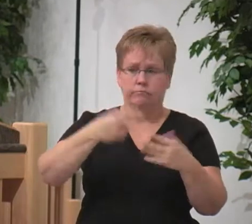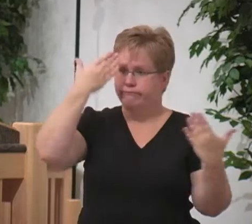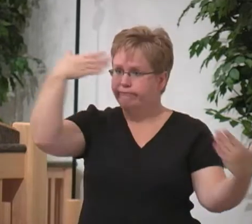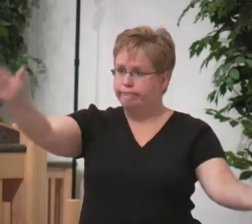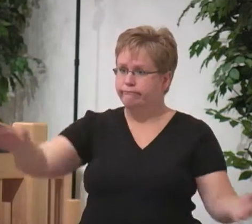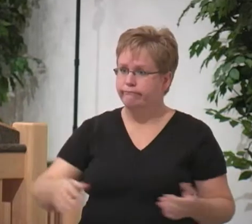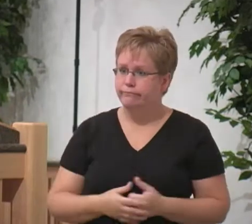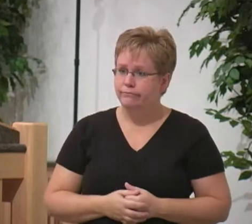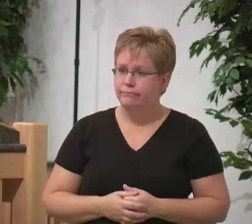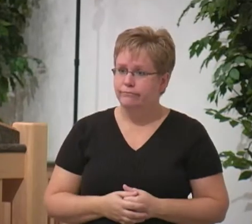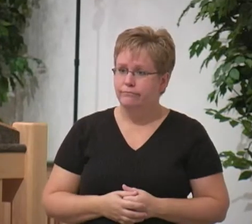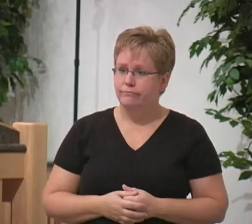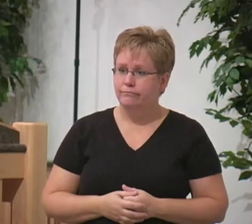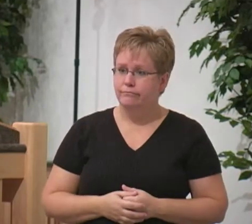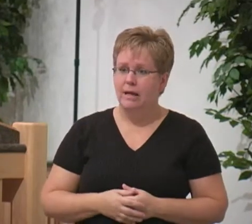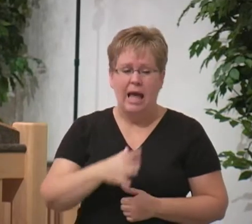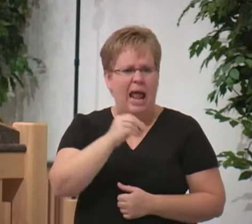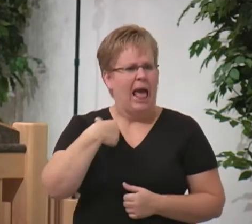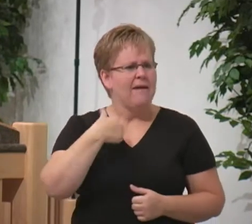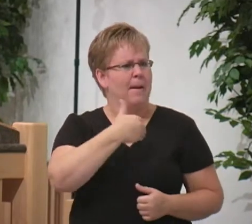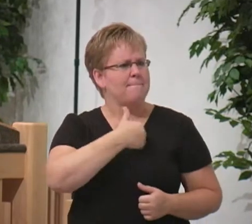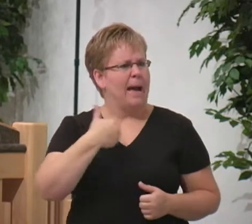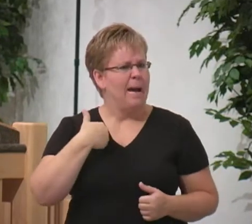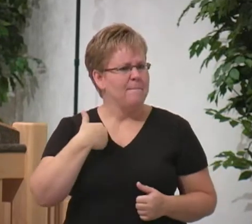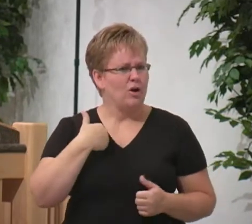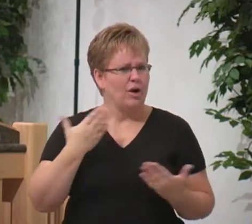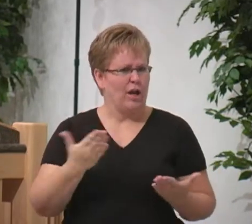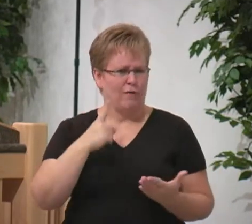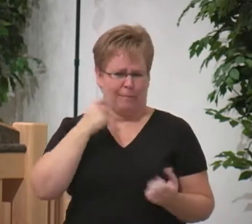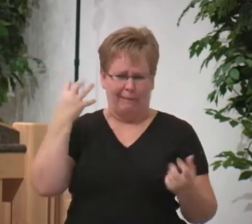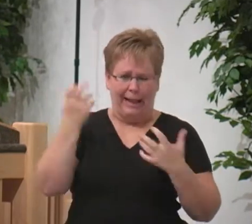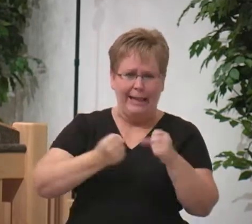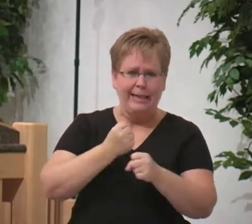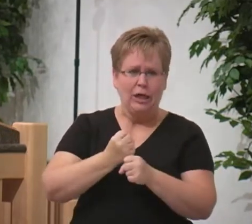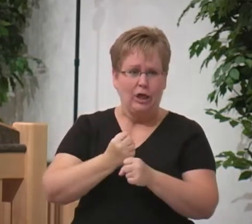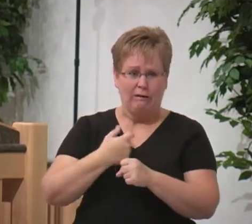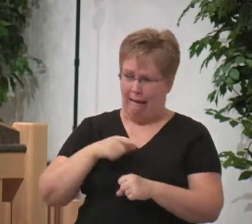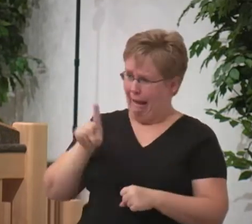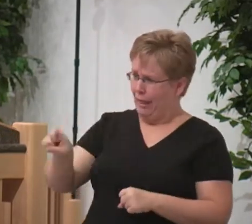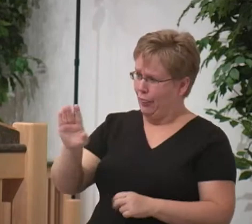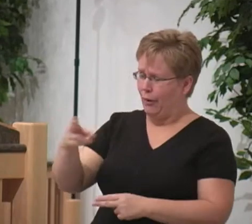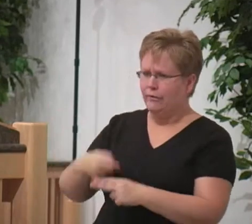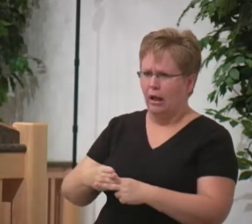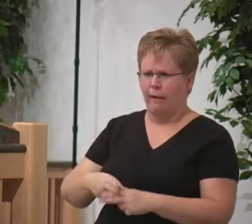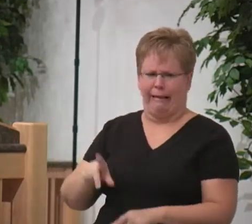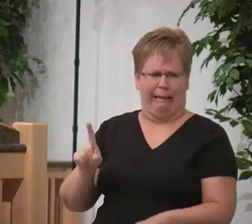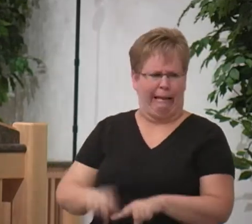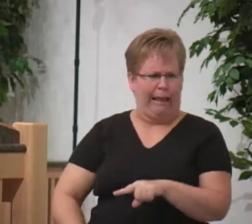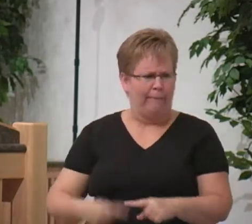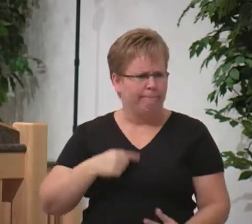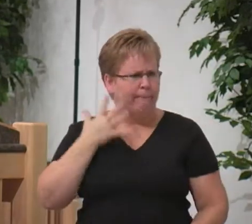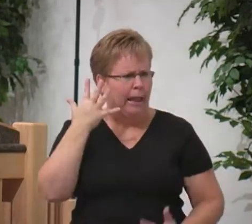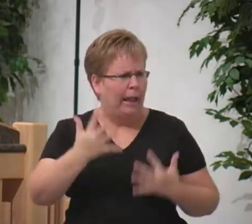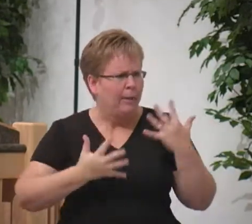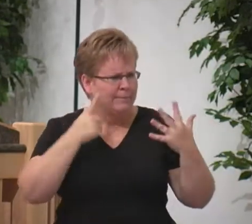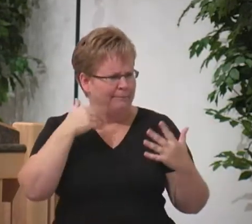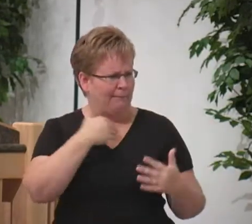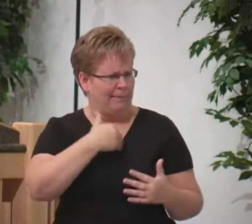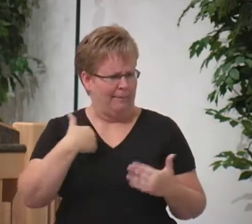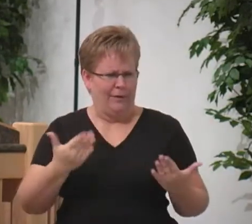I've been a member here so long that I feel embarrassed to ask their name." I want to tell them I feel the same way. I've been a